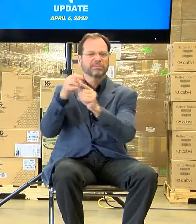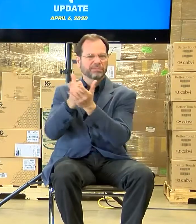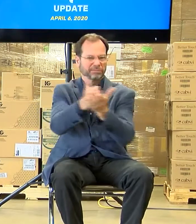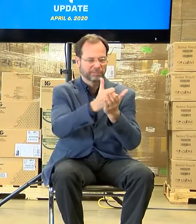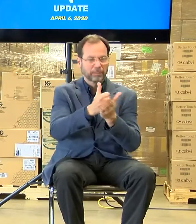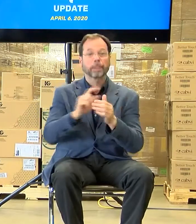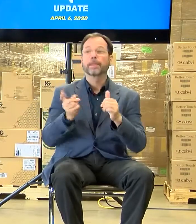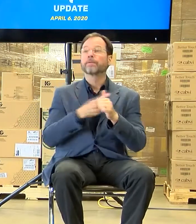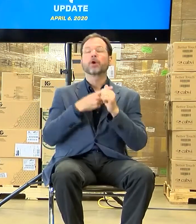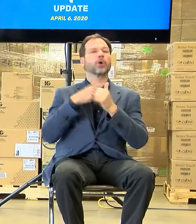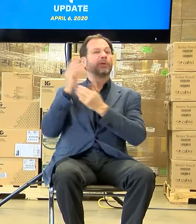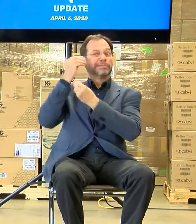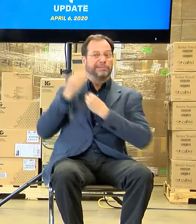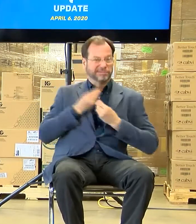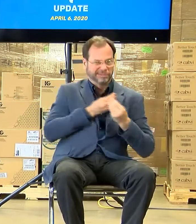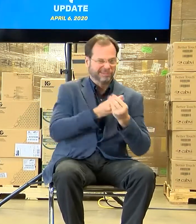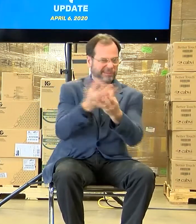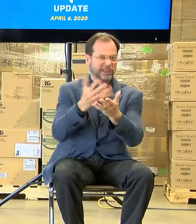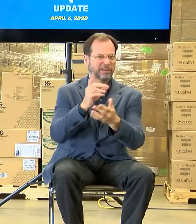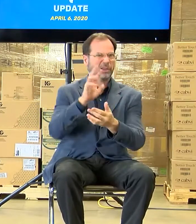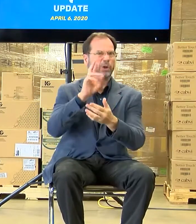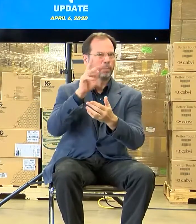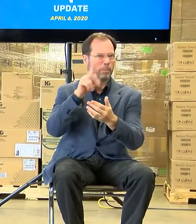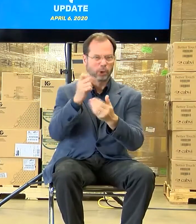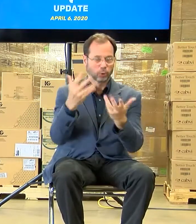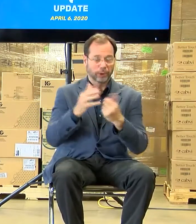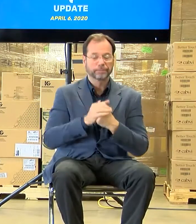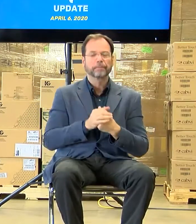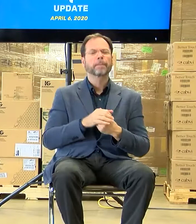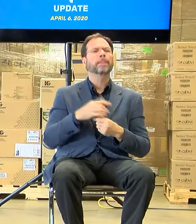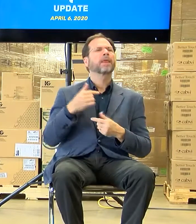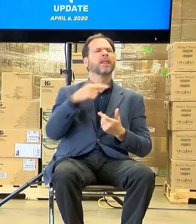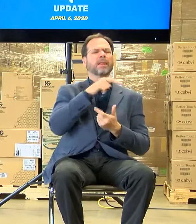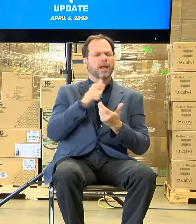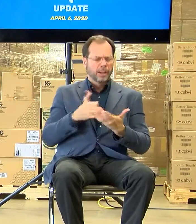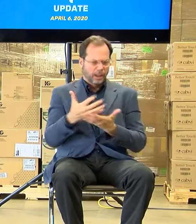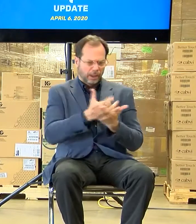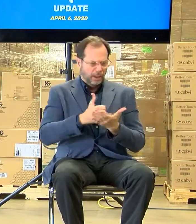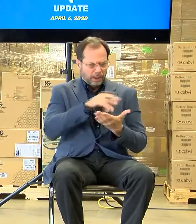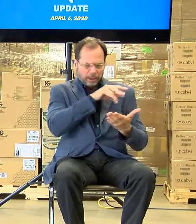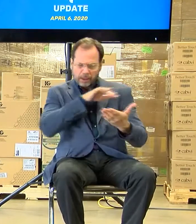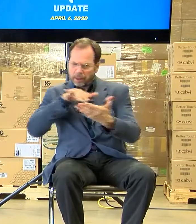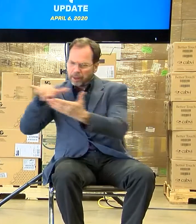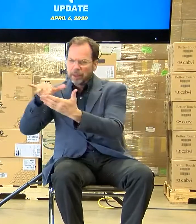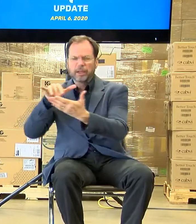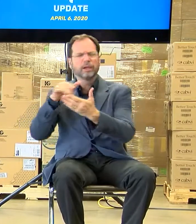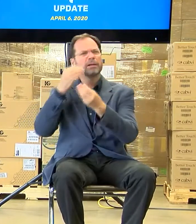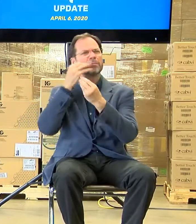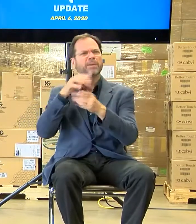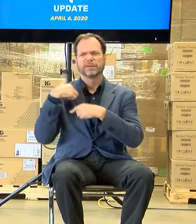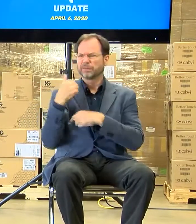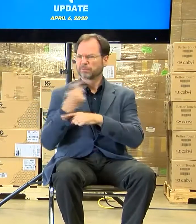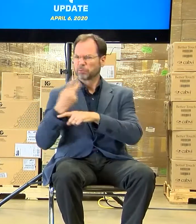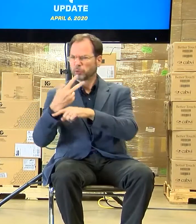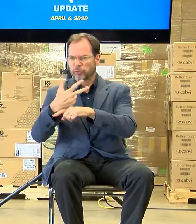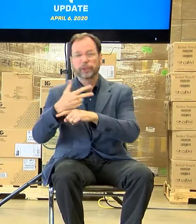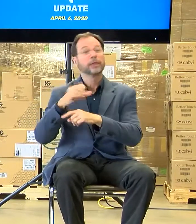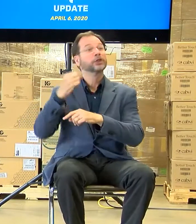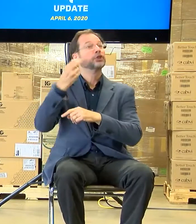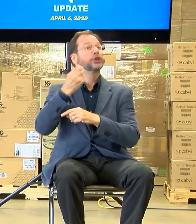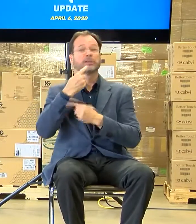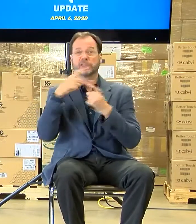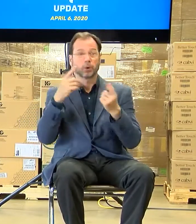Dr. Birx. After looking at data and information that have been compiled over the past few days, she said